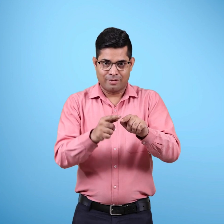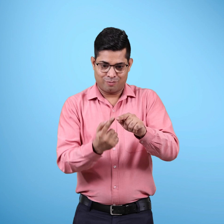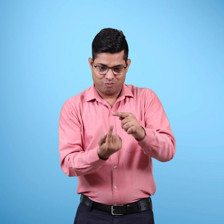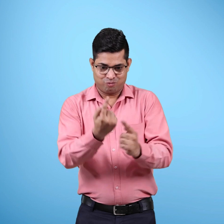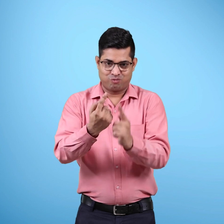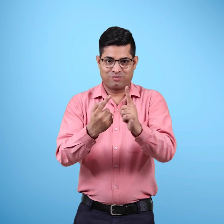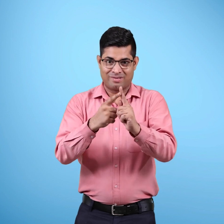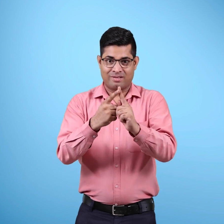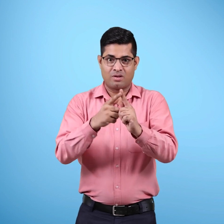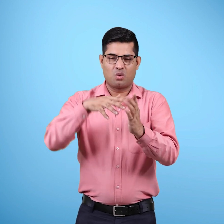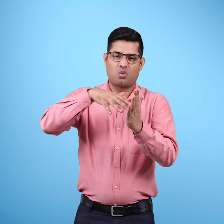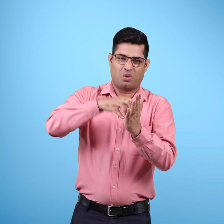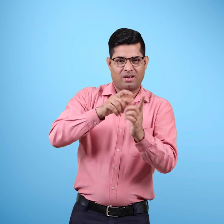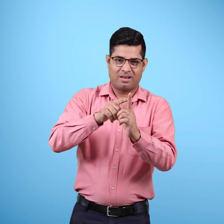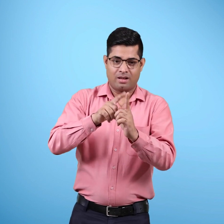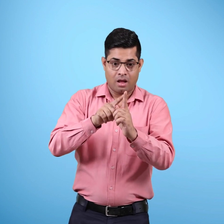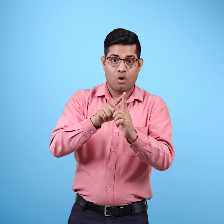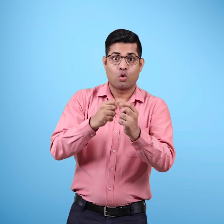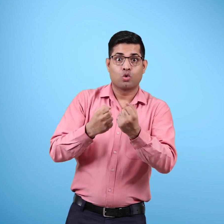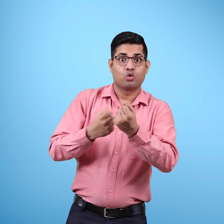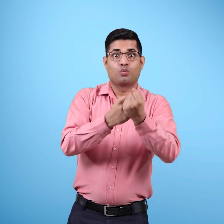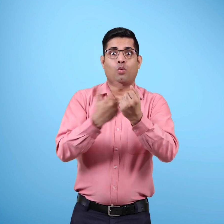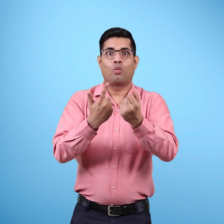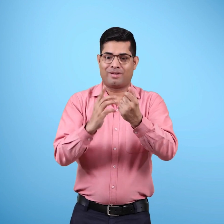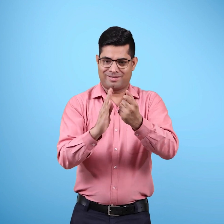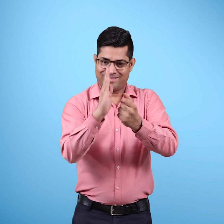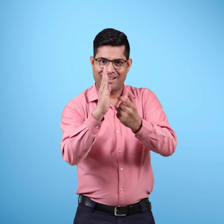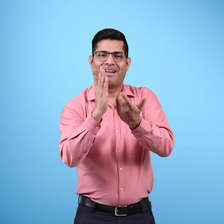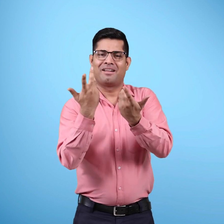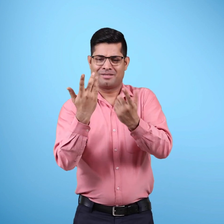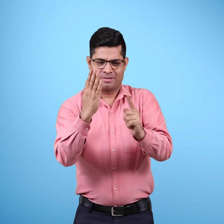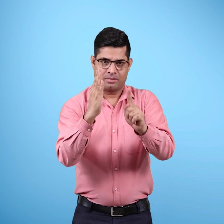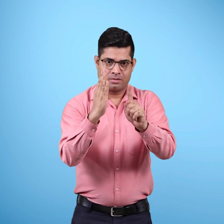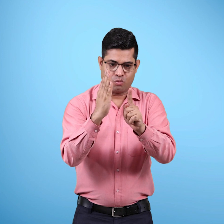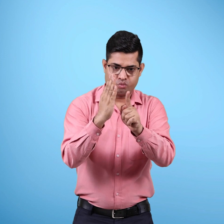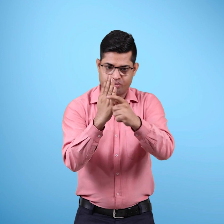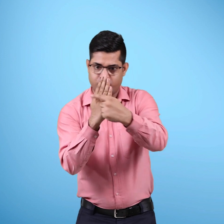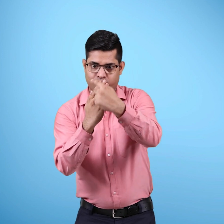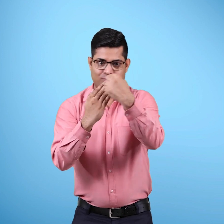While those take support and climb up